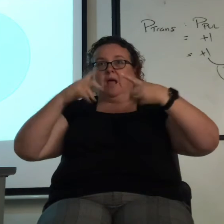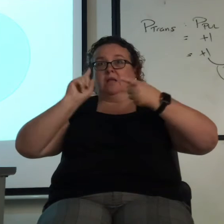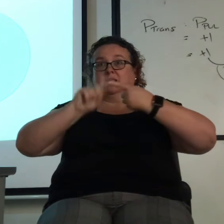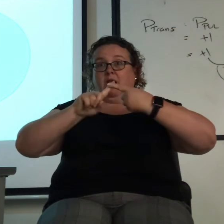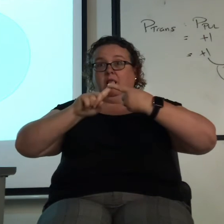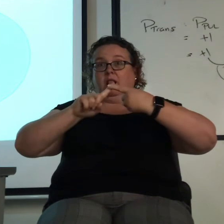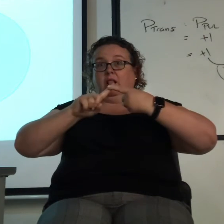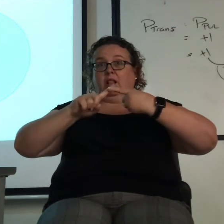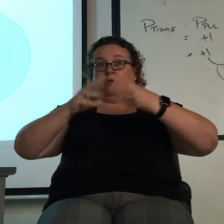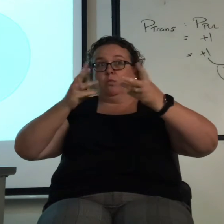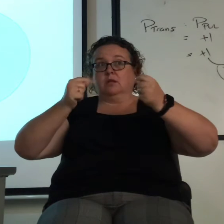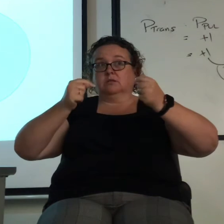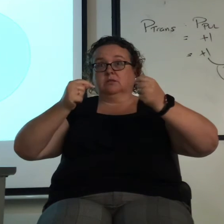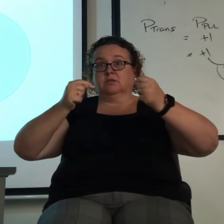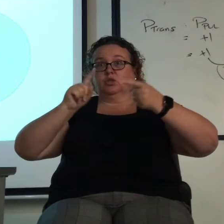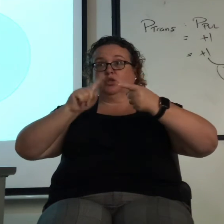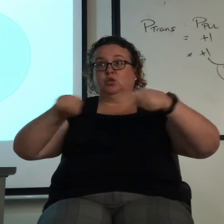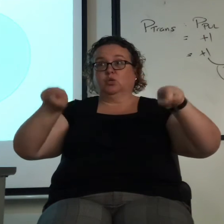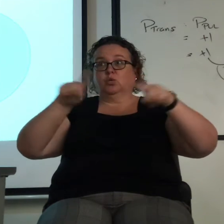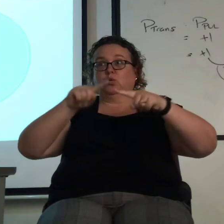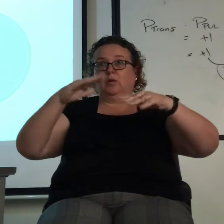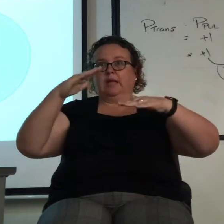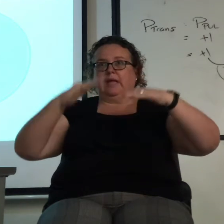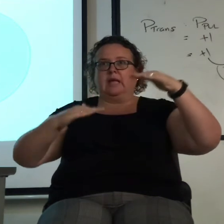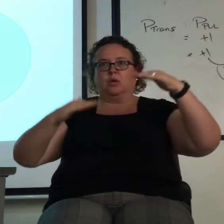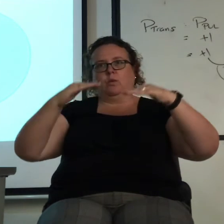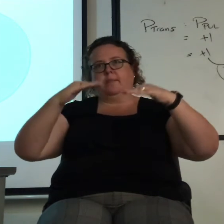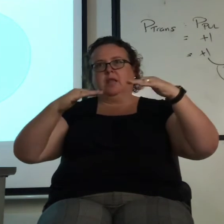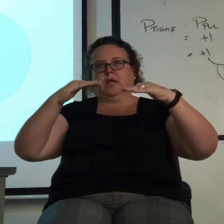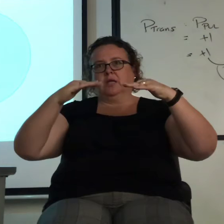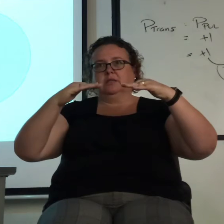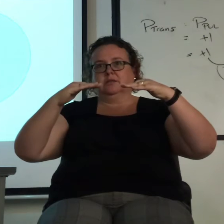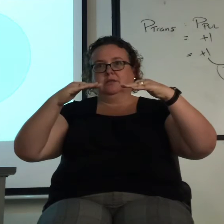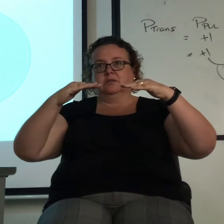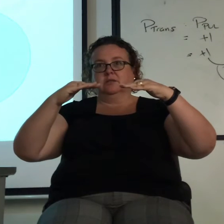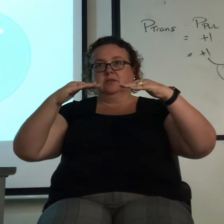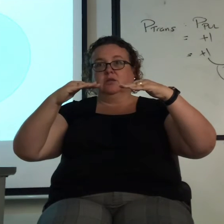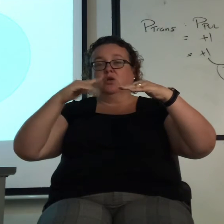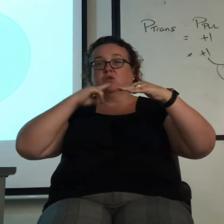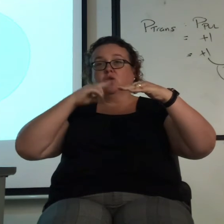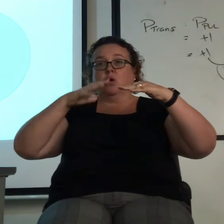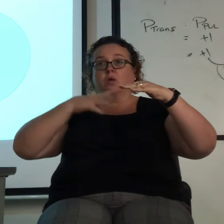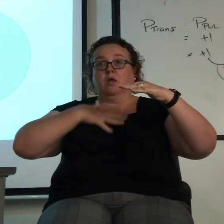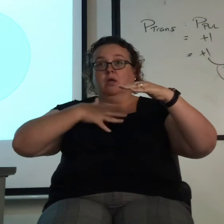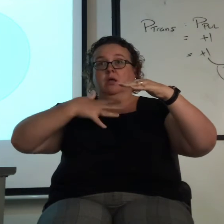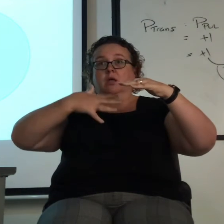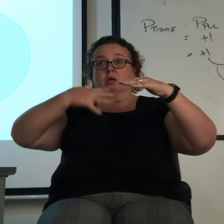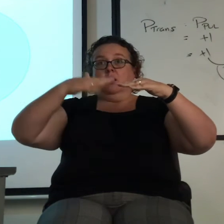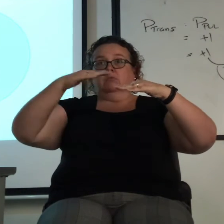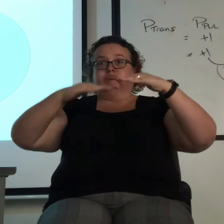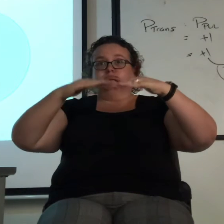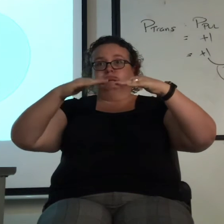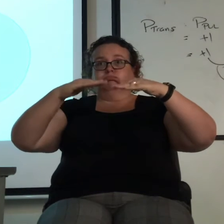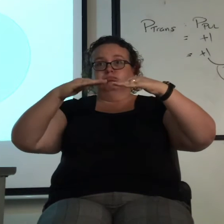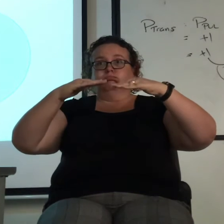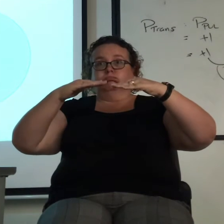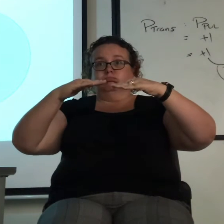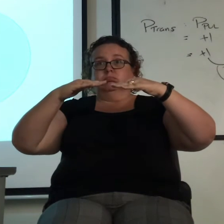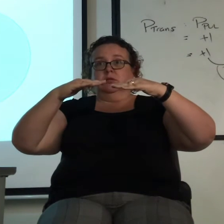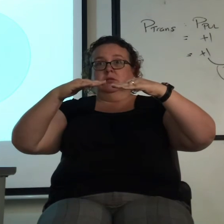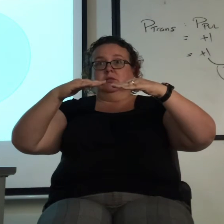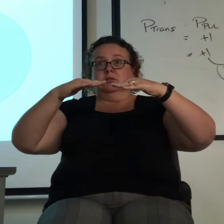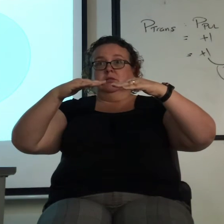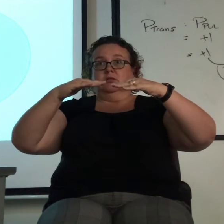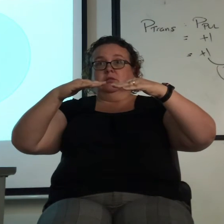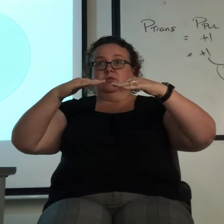Until what? You equilibrate. So at the end of a breath in, you equilibrate.